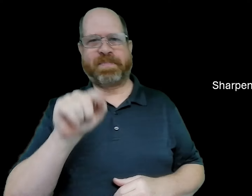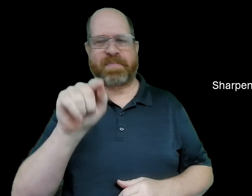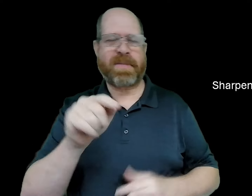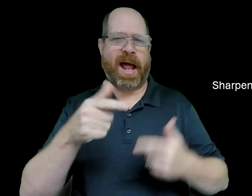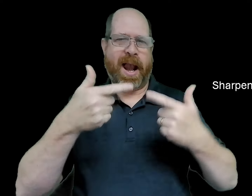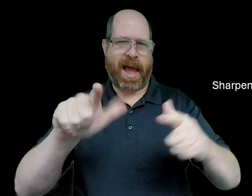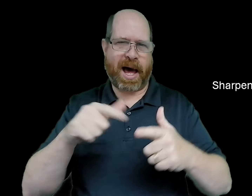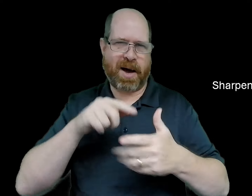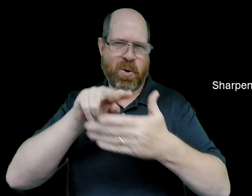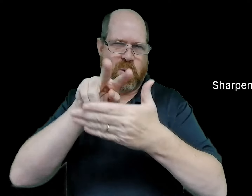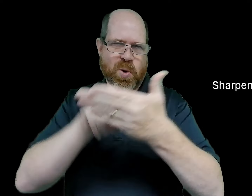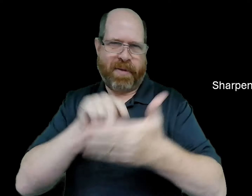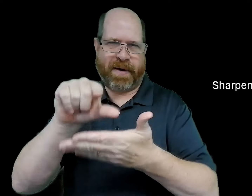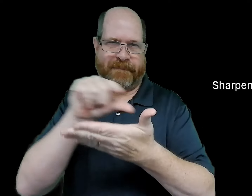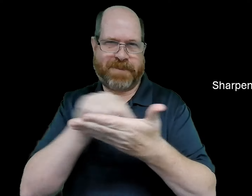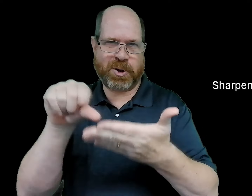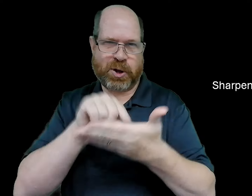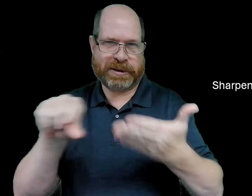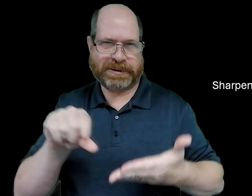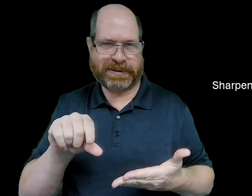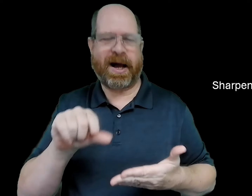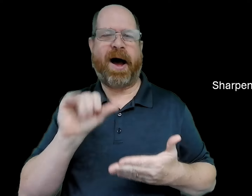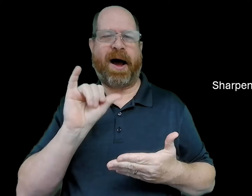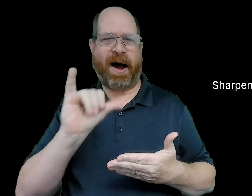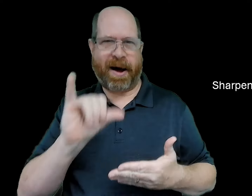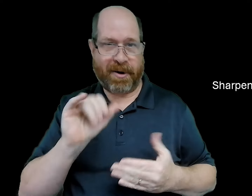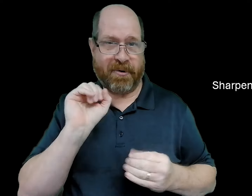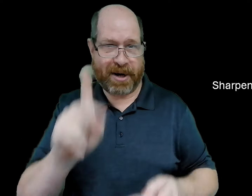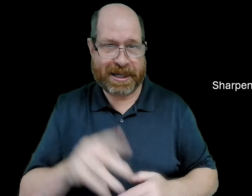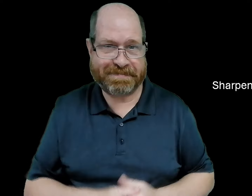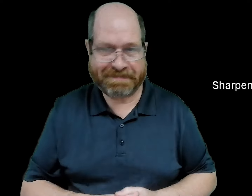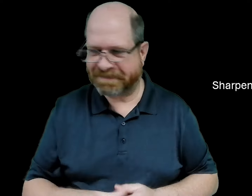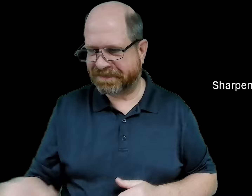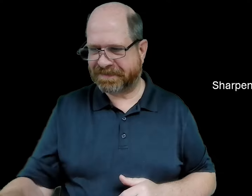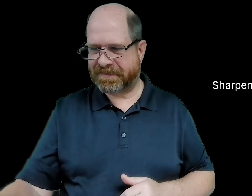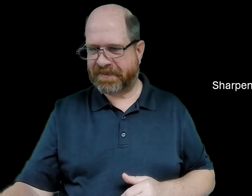Okay, so let's read this verse and we'll understand, okay?